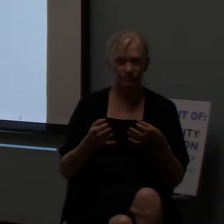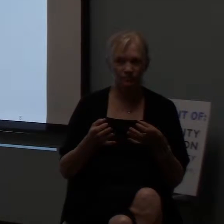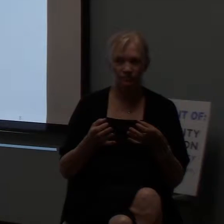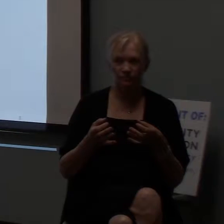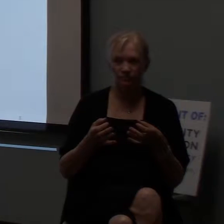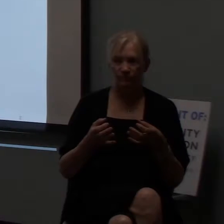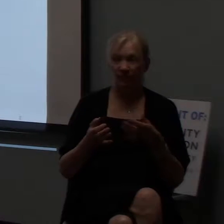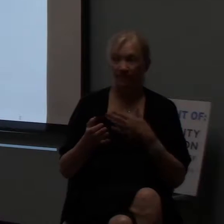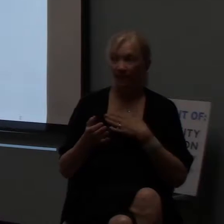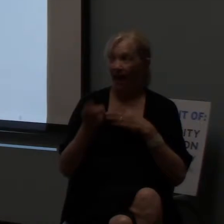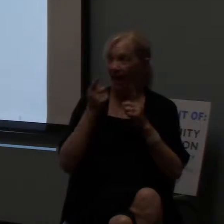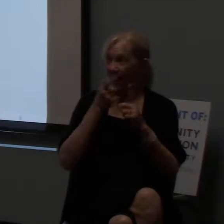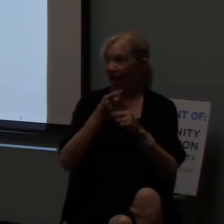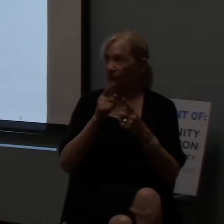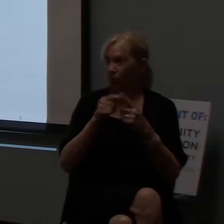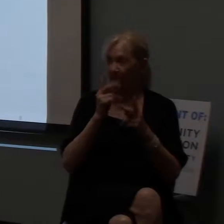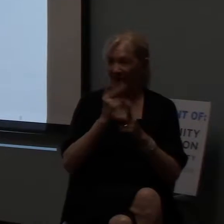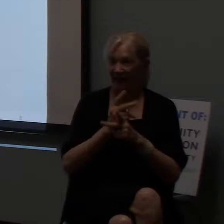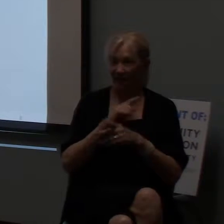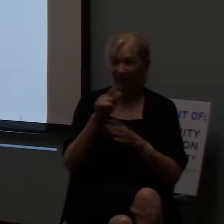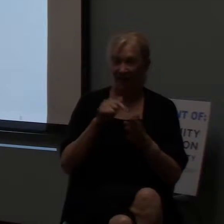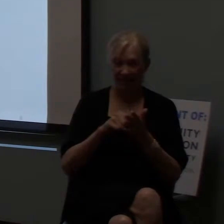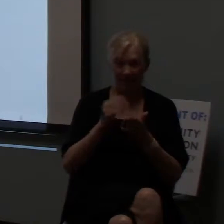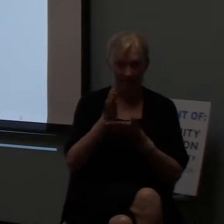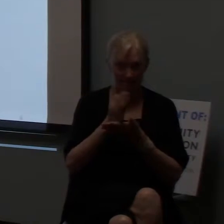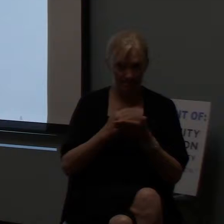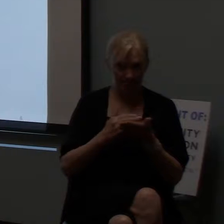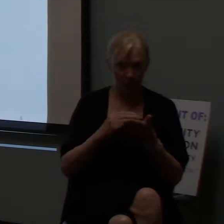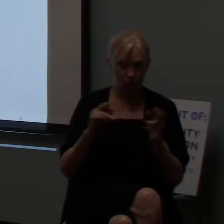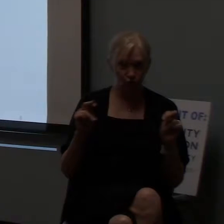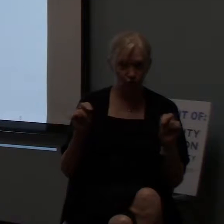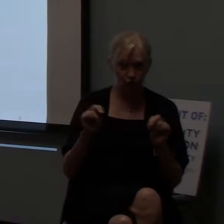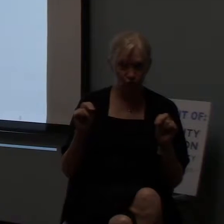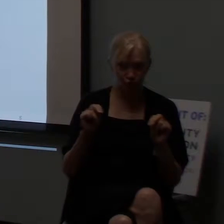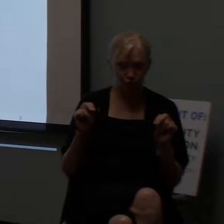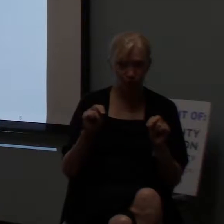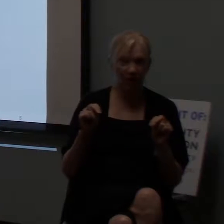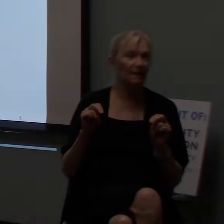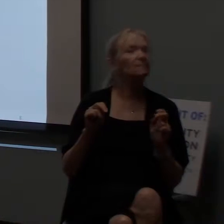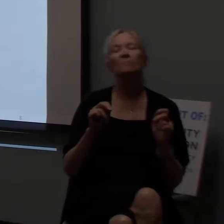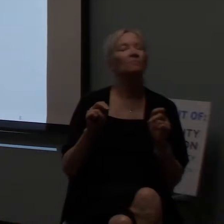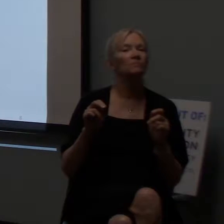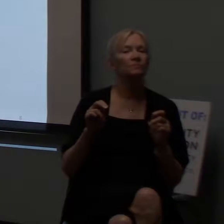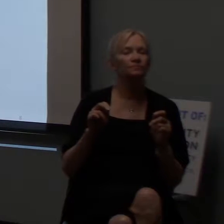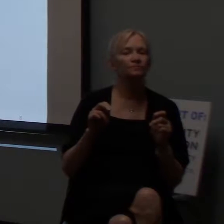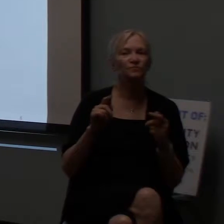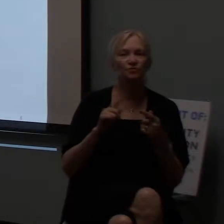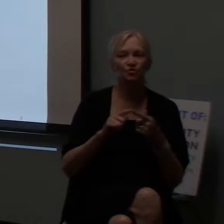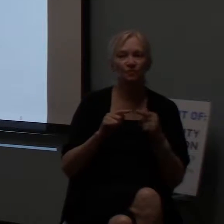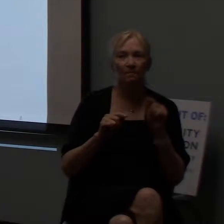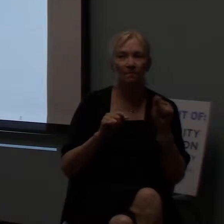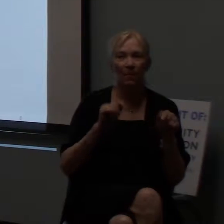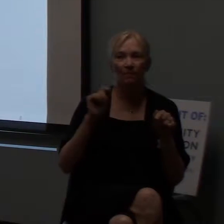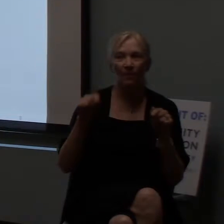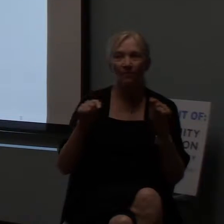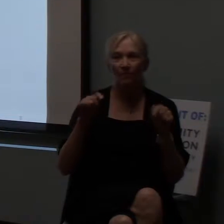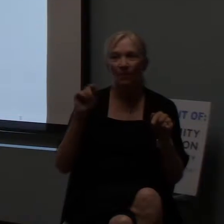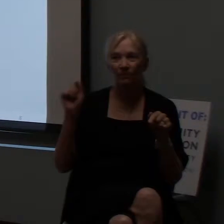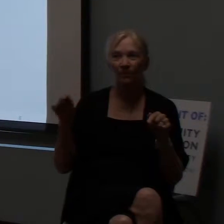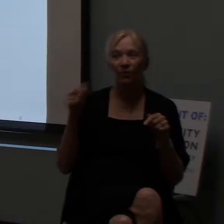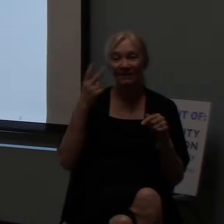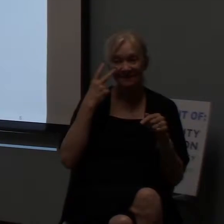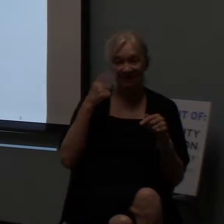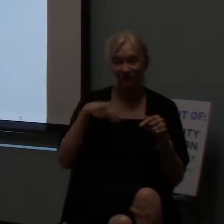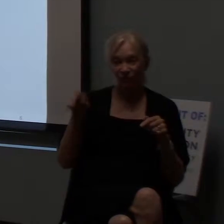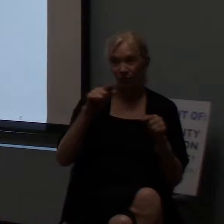succeed, but my aim is to keep this part neutral. And so what I'm trying to do is to kind of poke the audience and see if you can come up with some even